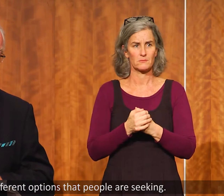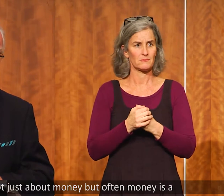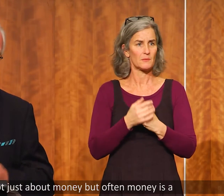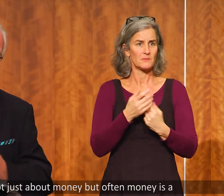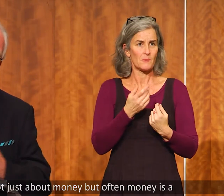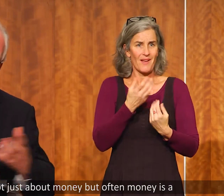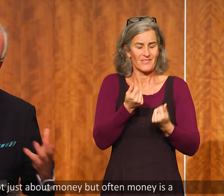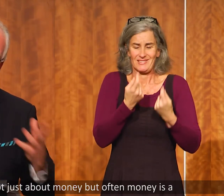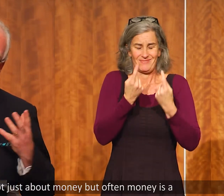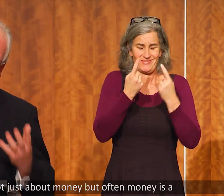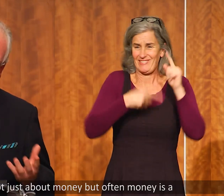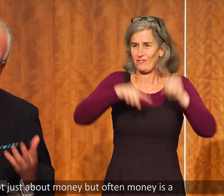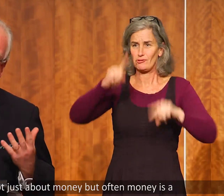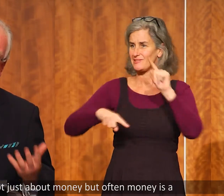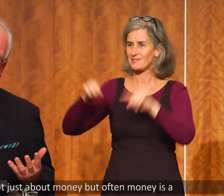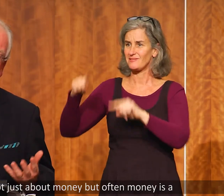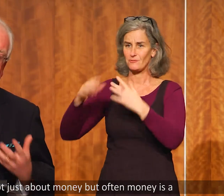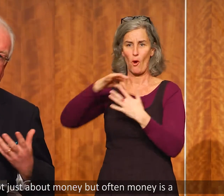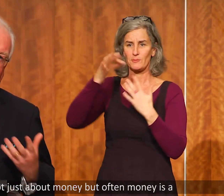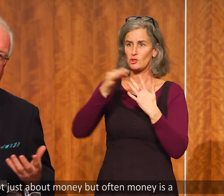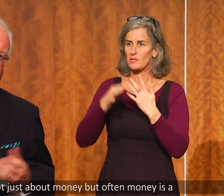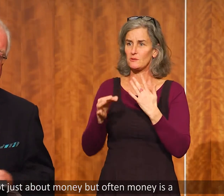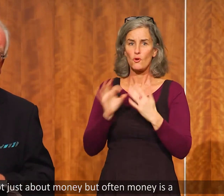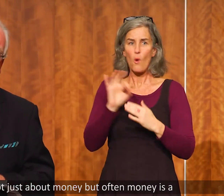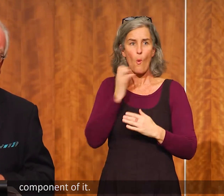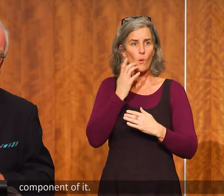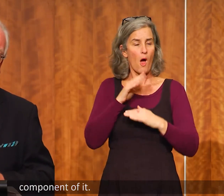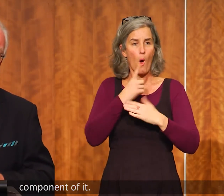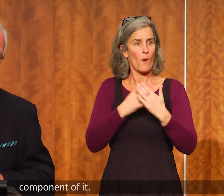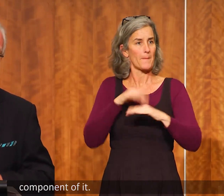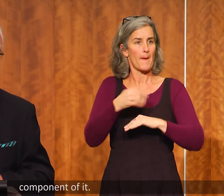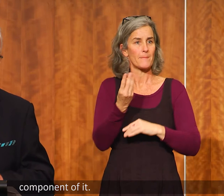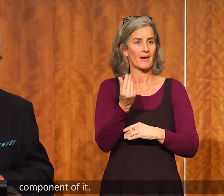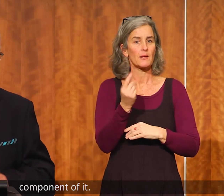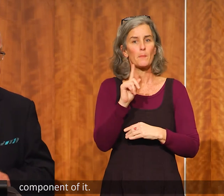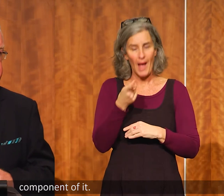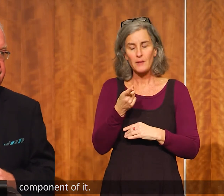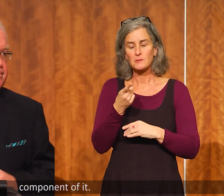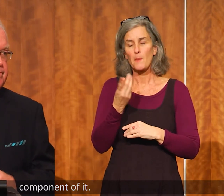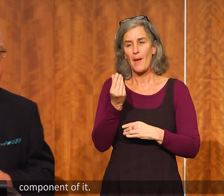seeking. So redress is not just about money, but often money is a component of it.